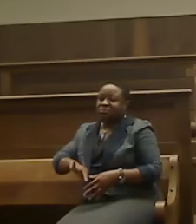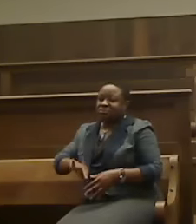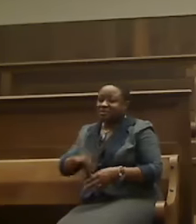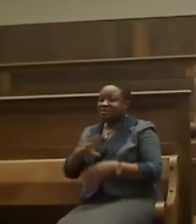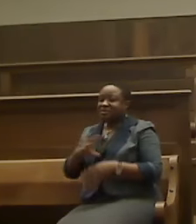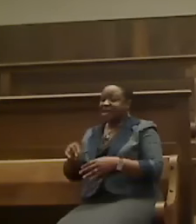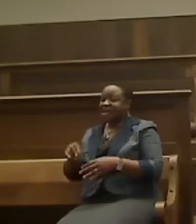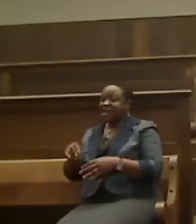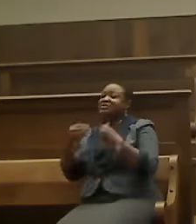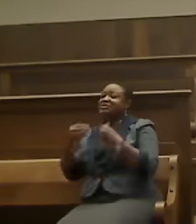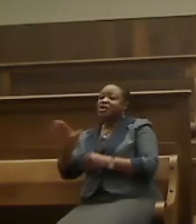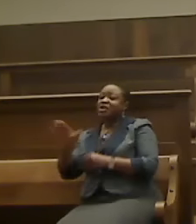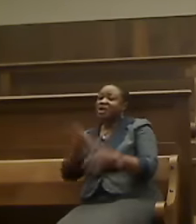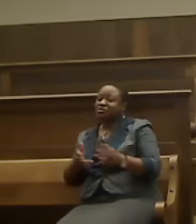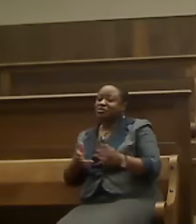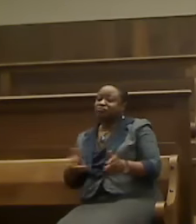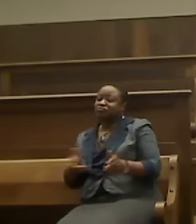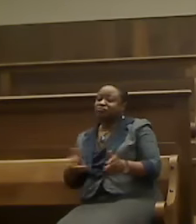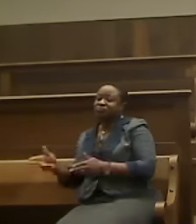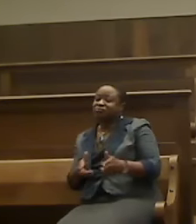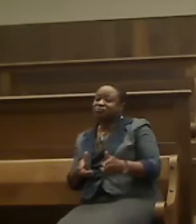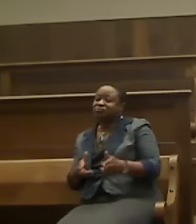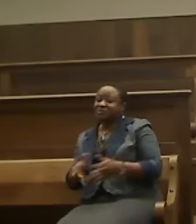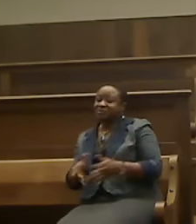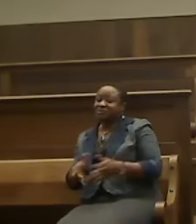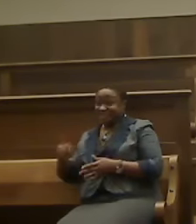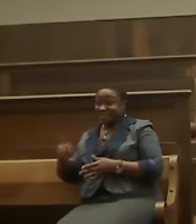chemicals. 3 weeks later,